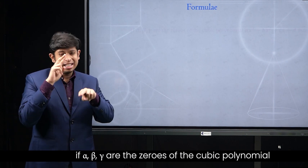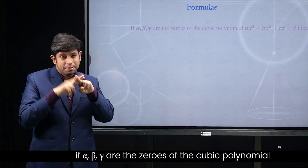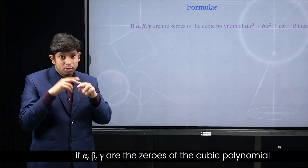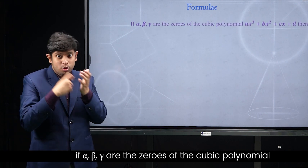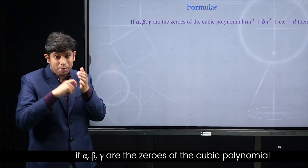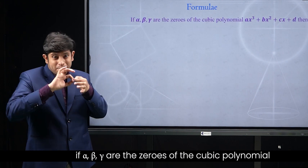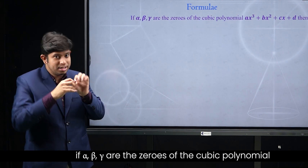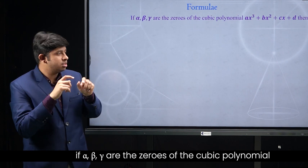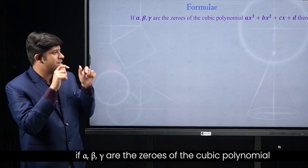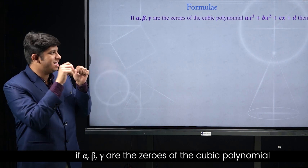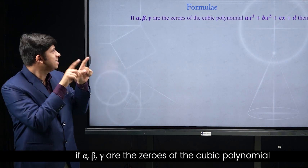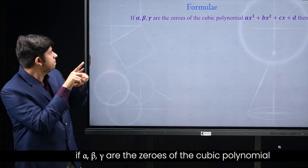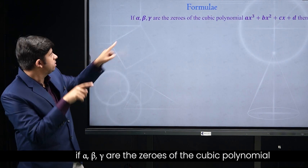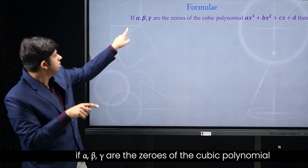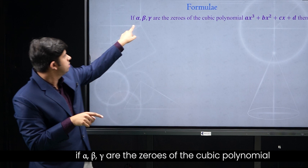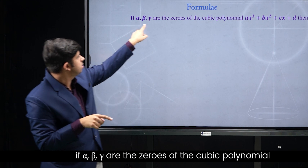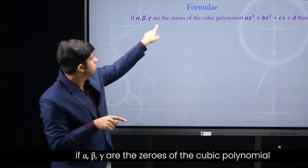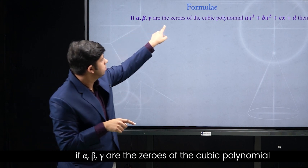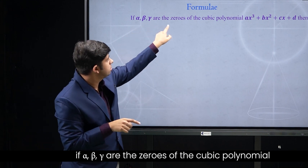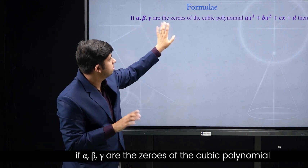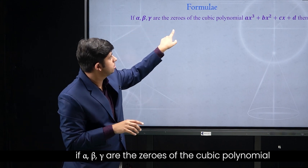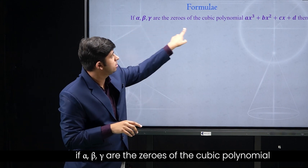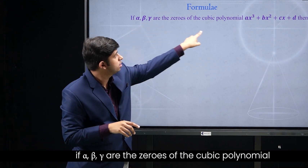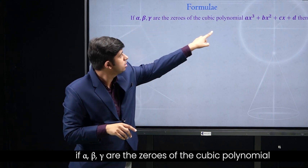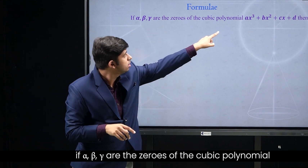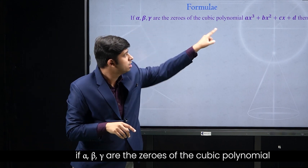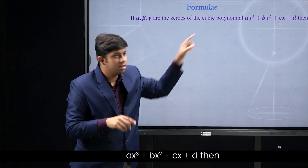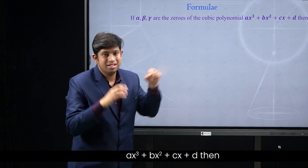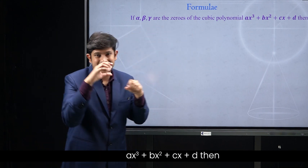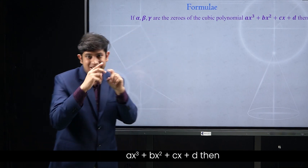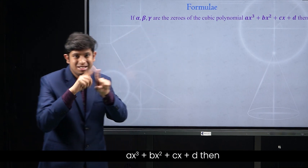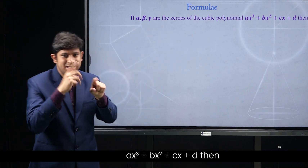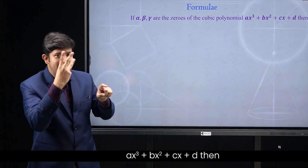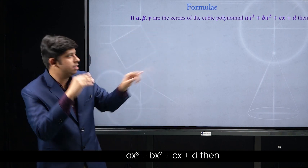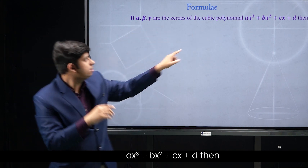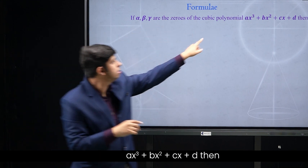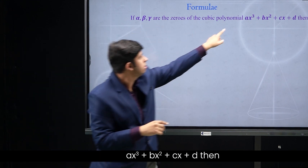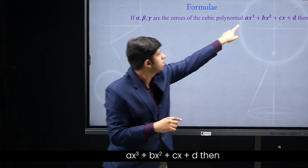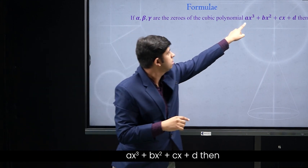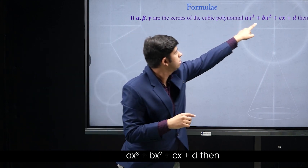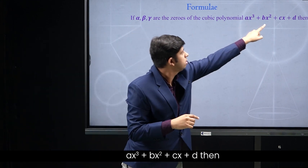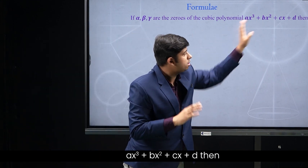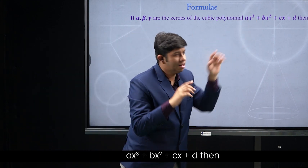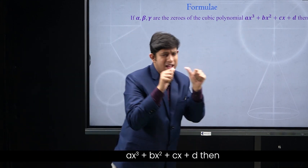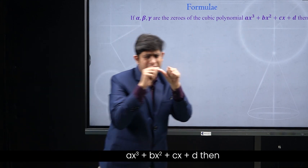If alpha, beta, gamma are the zeros of cubic polynomial ax cube plus bx square plus cx plus d,